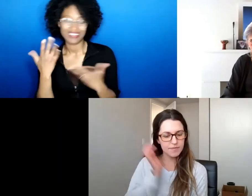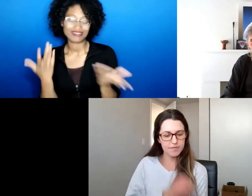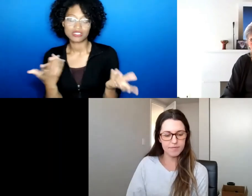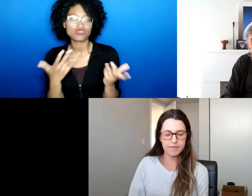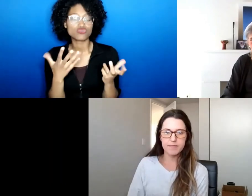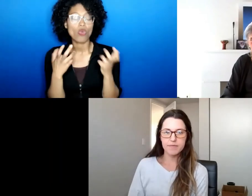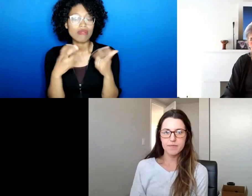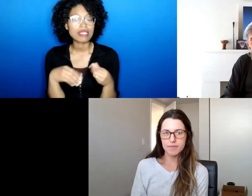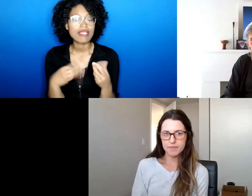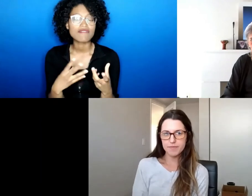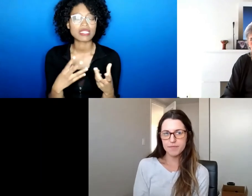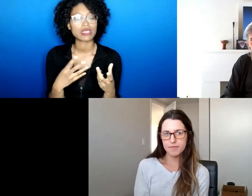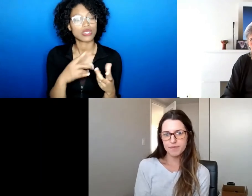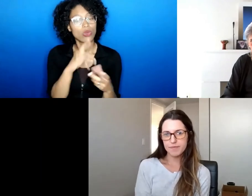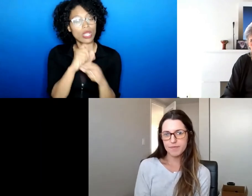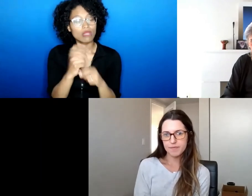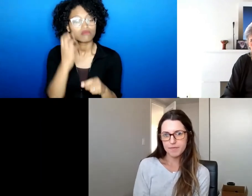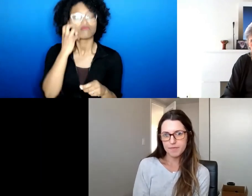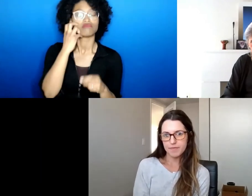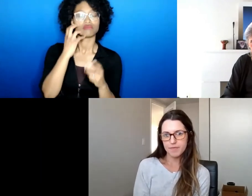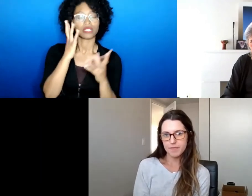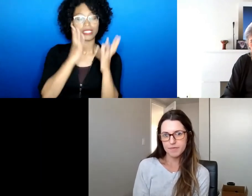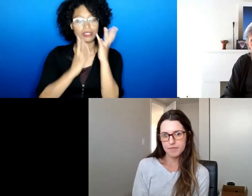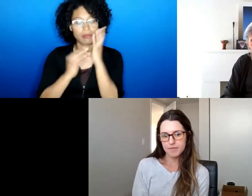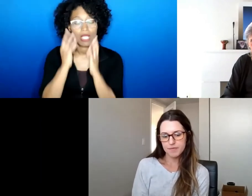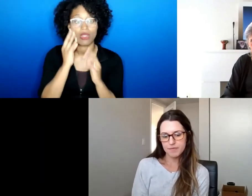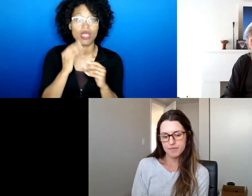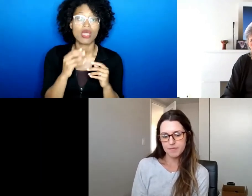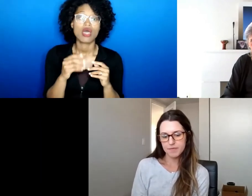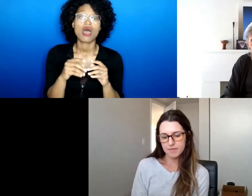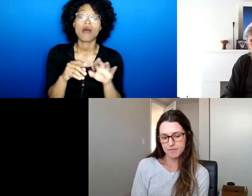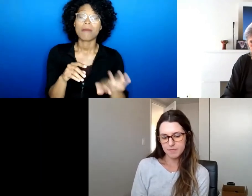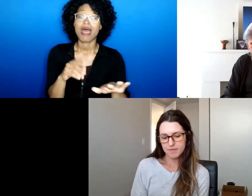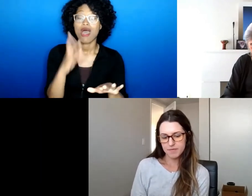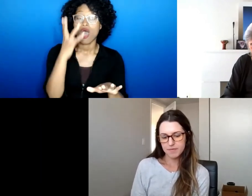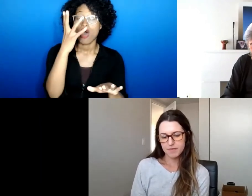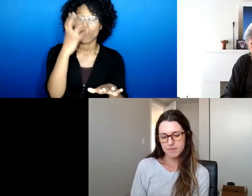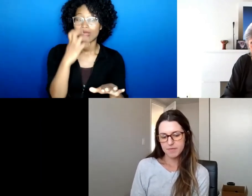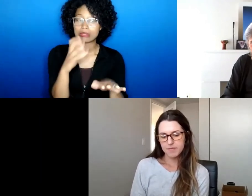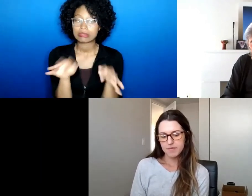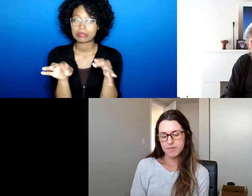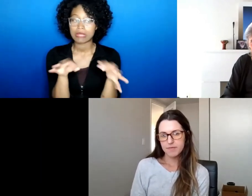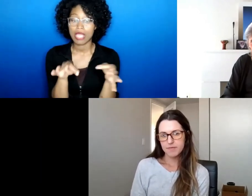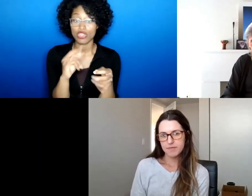experience. I want to underscore though, when you are presenting,